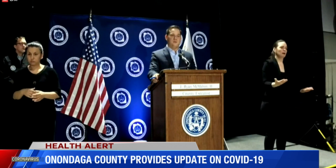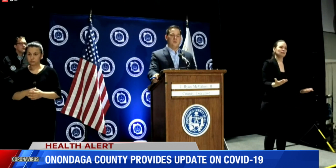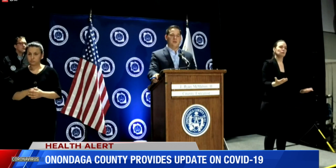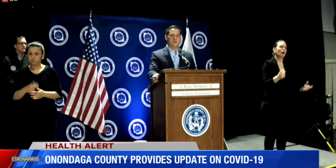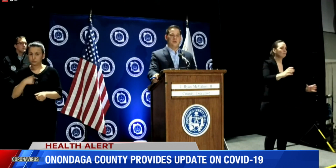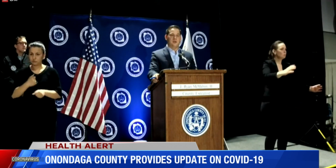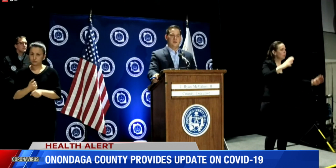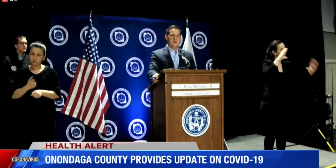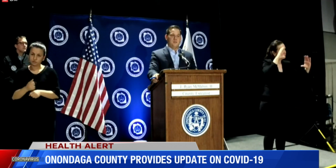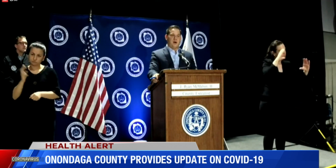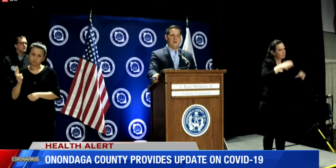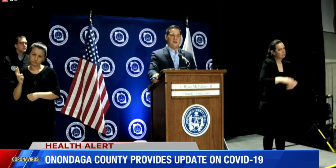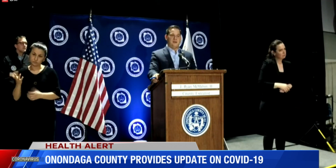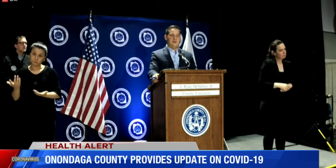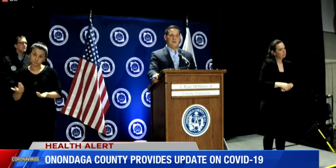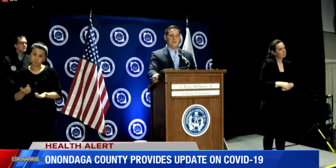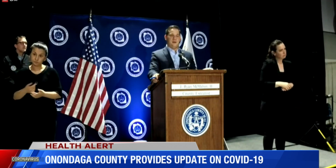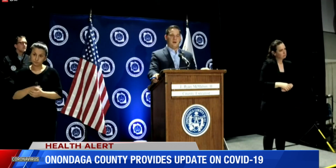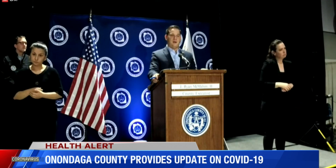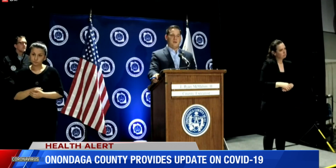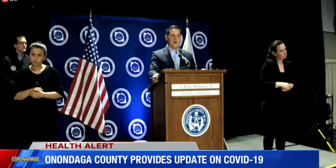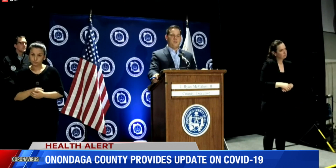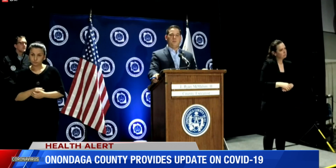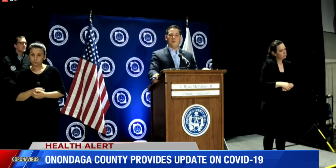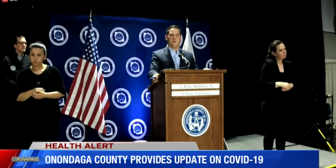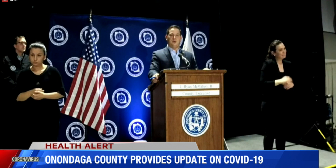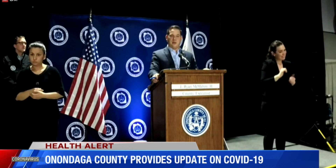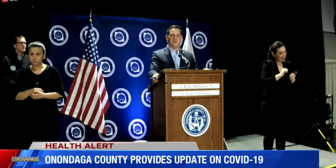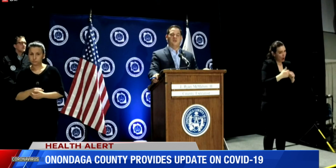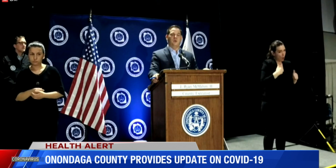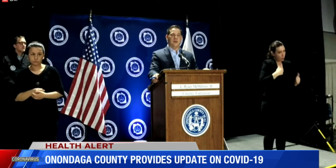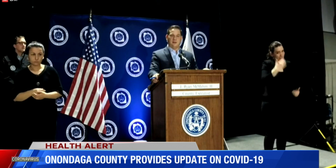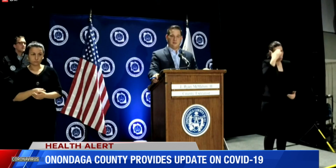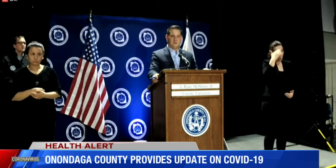data and information. But there are people in the